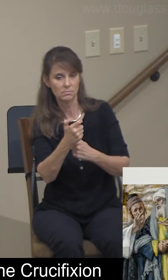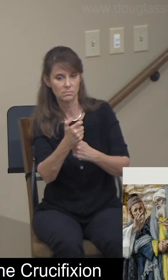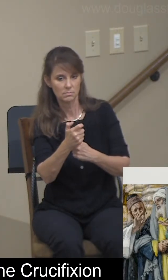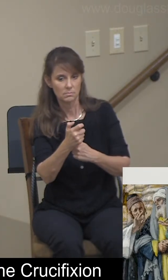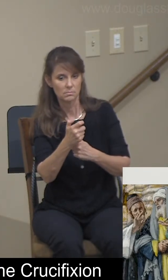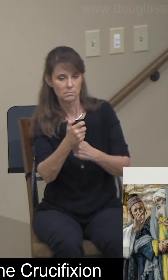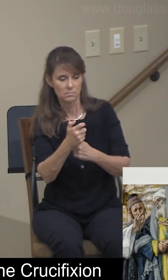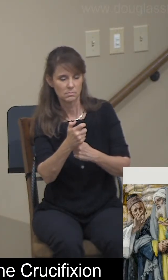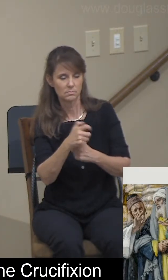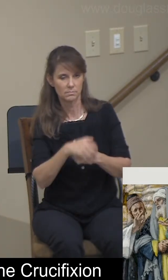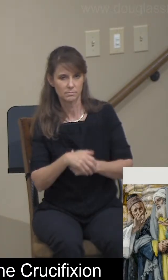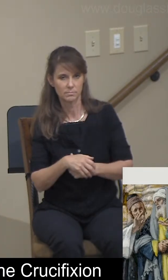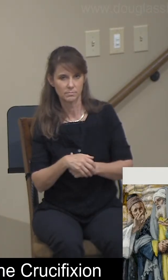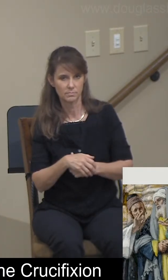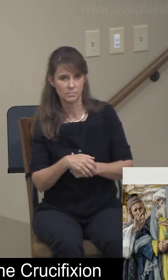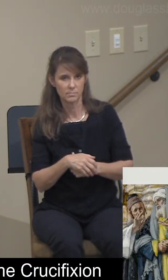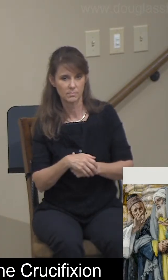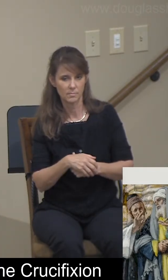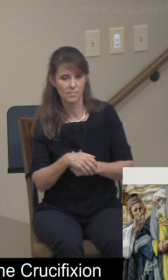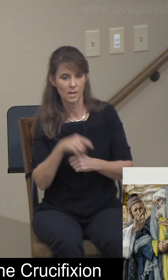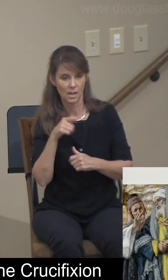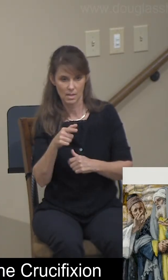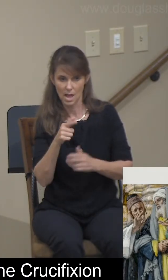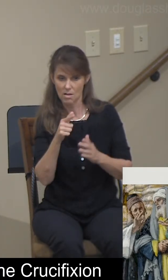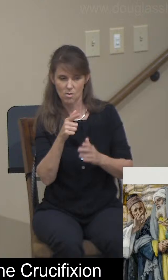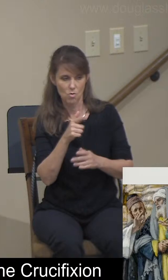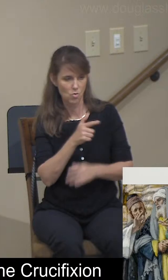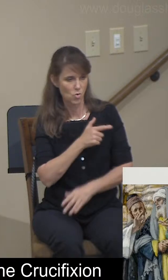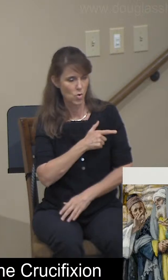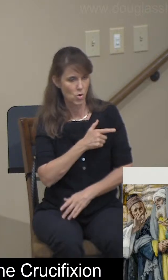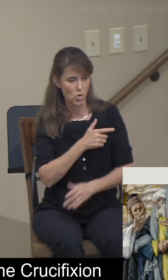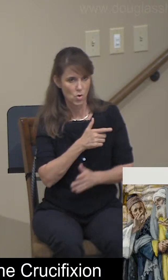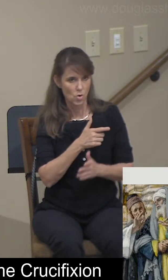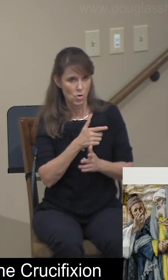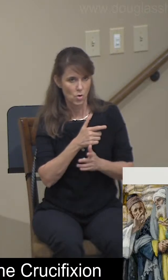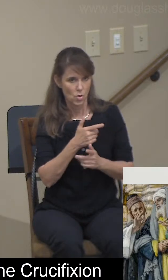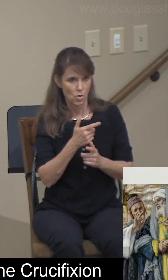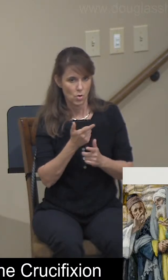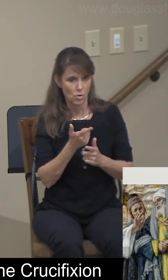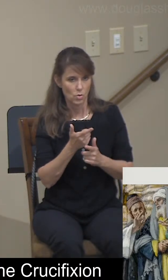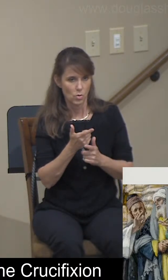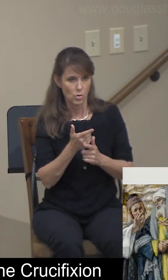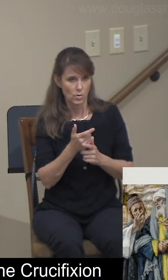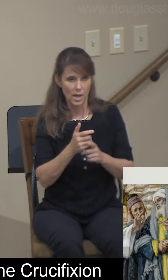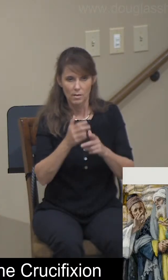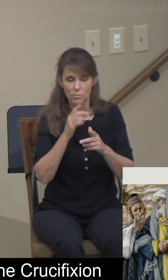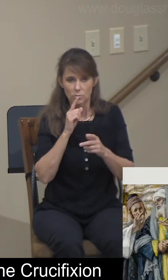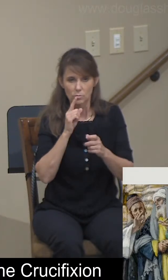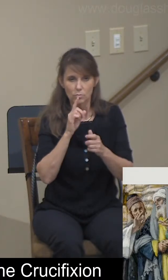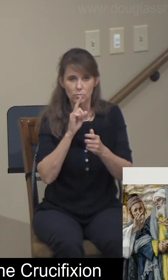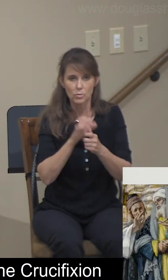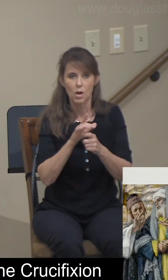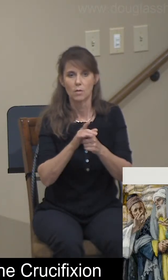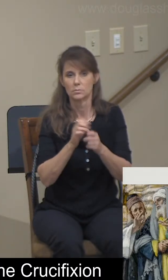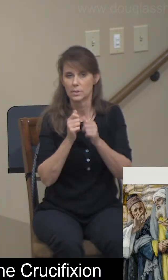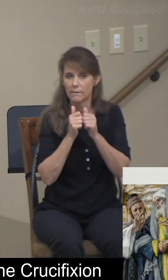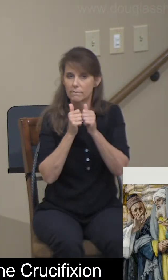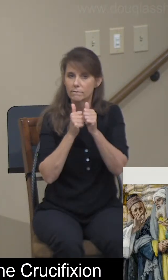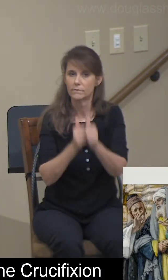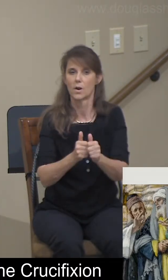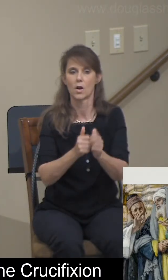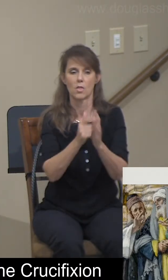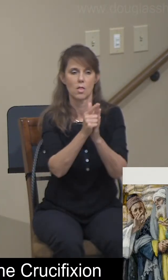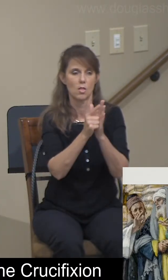interesting movement. They're really loyal to the law rather than any family or any empire. Loyal